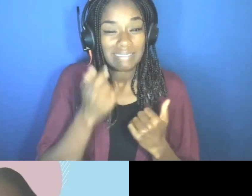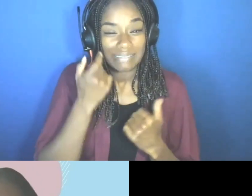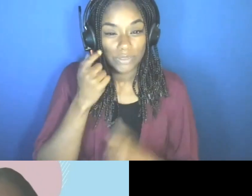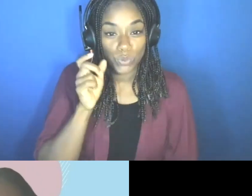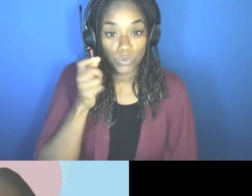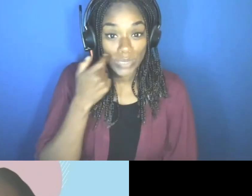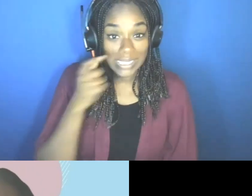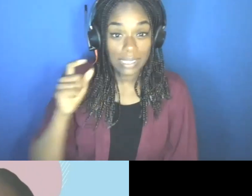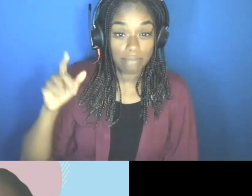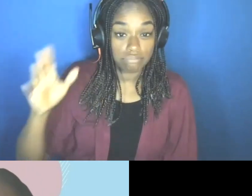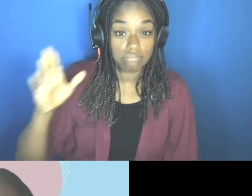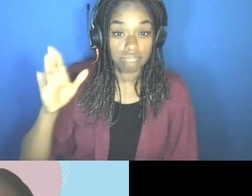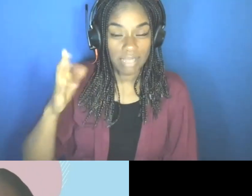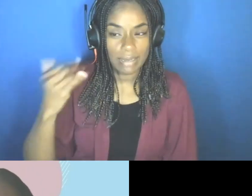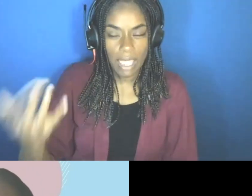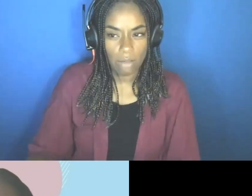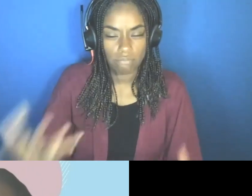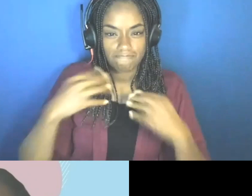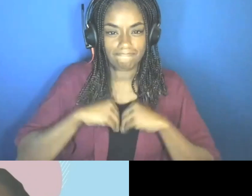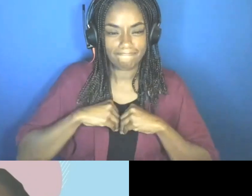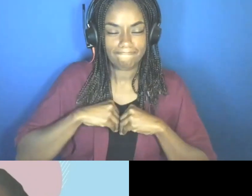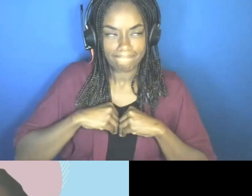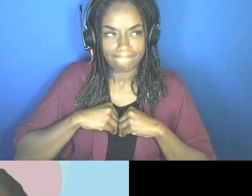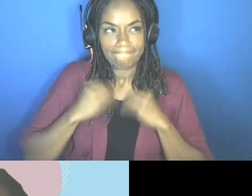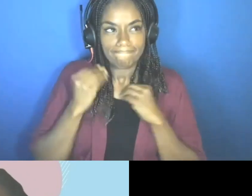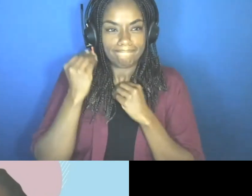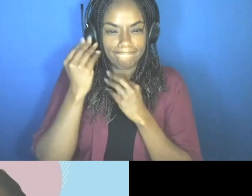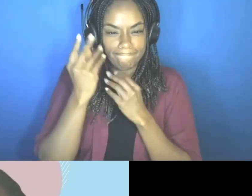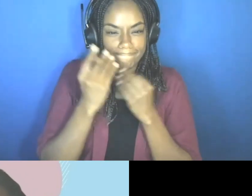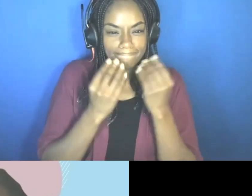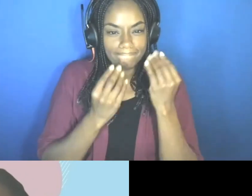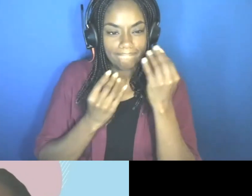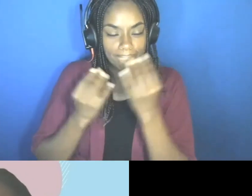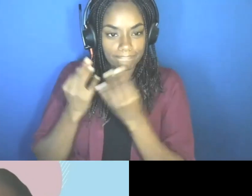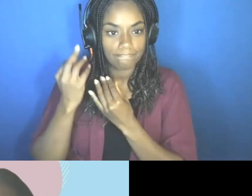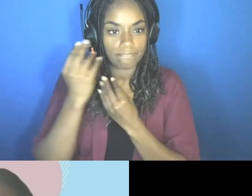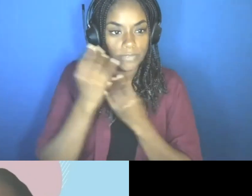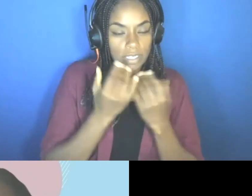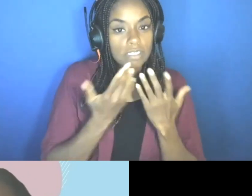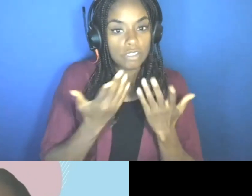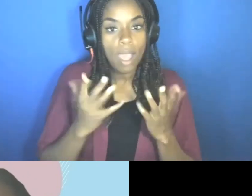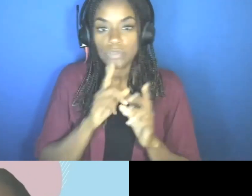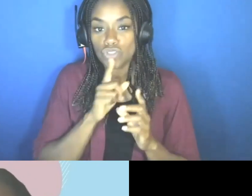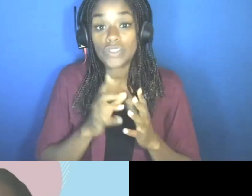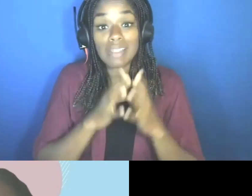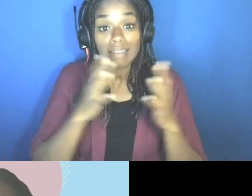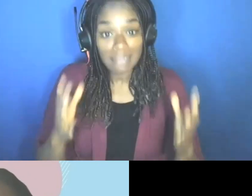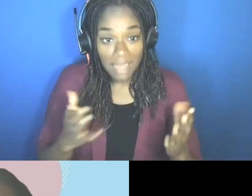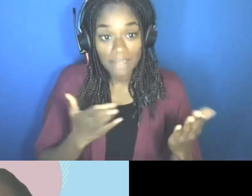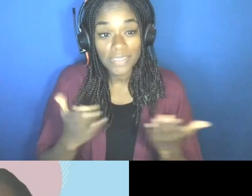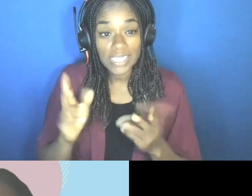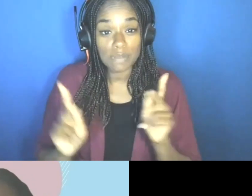to you know, there's a lot that you were talking about, Justin, that people kind of like really, identified with. And so they're probably digesting it.